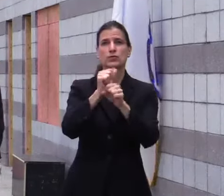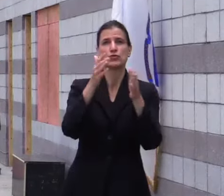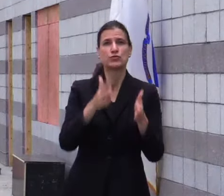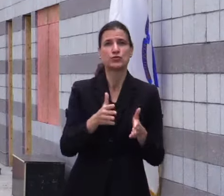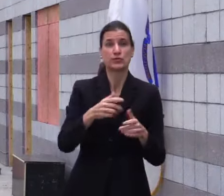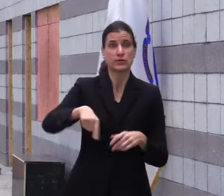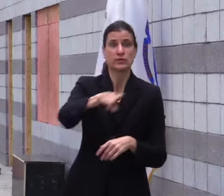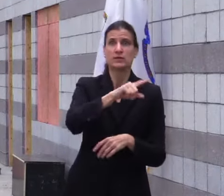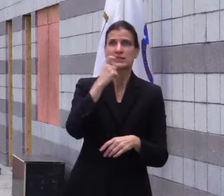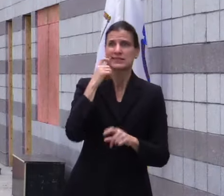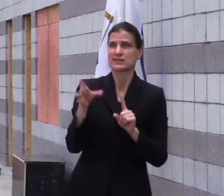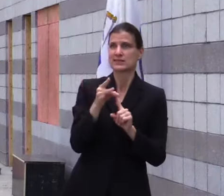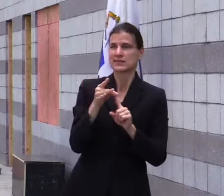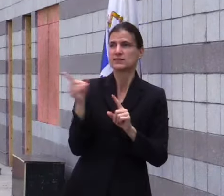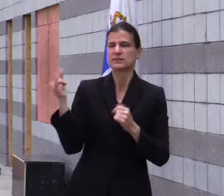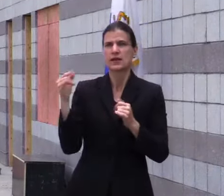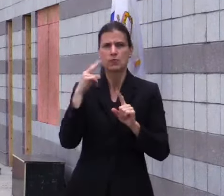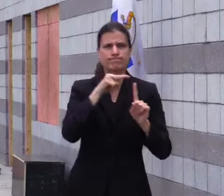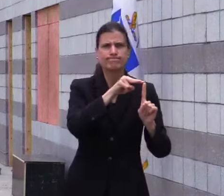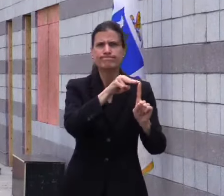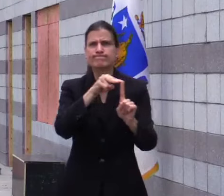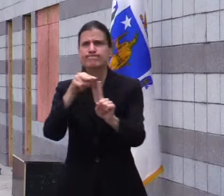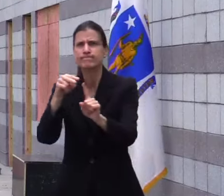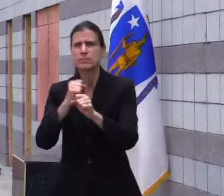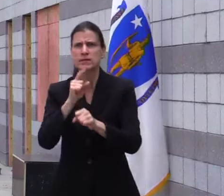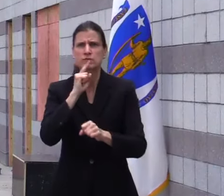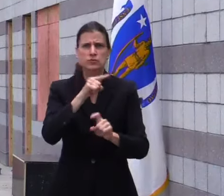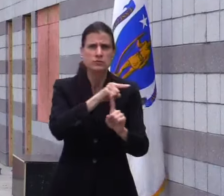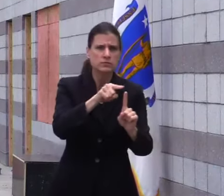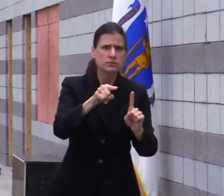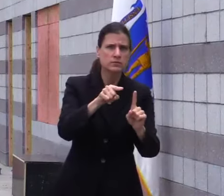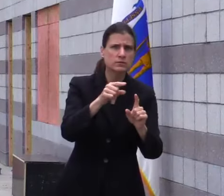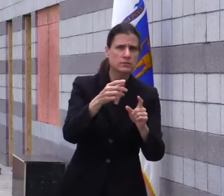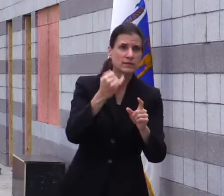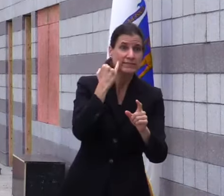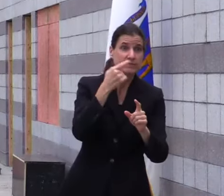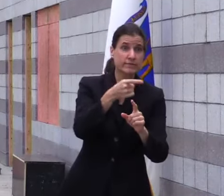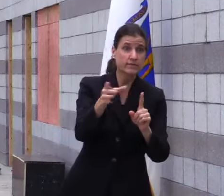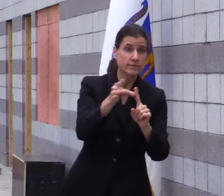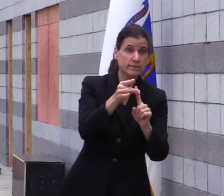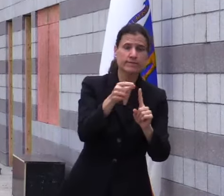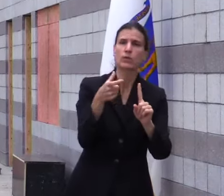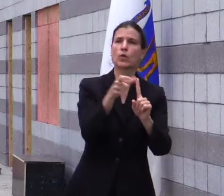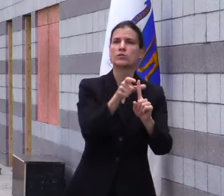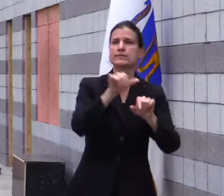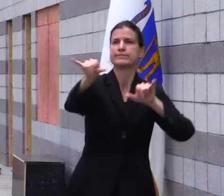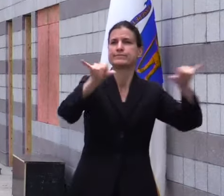we are proactively quarantining people who have issues related to COVID.